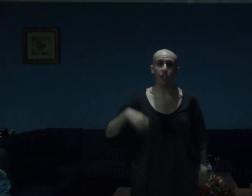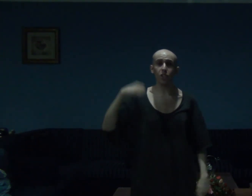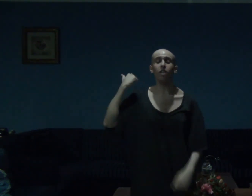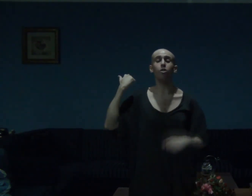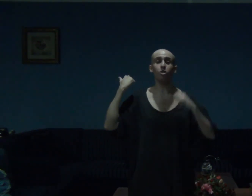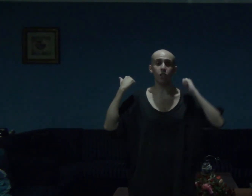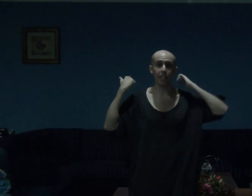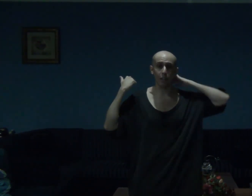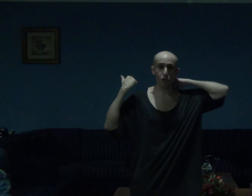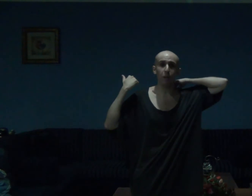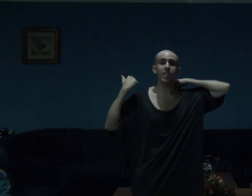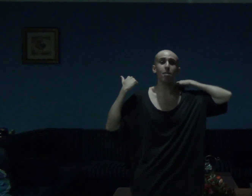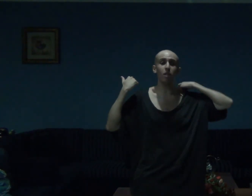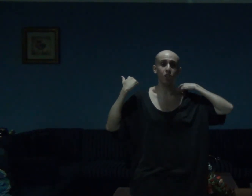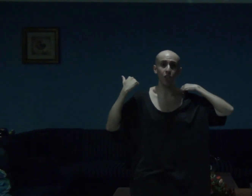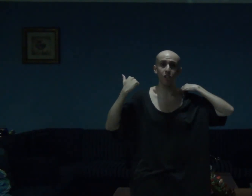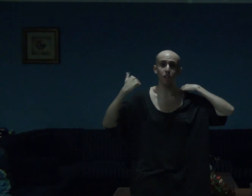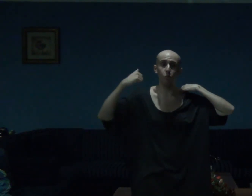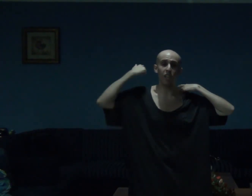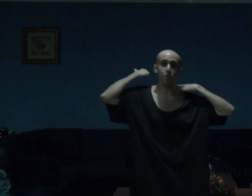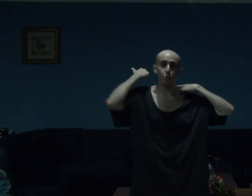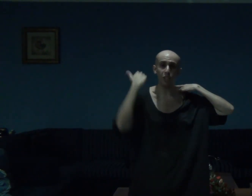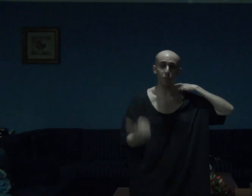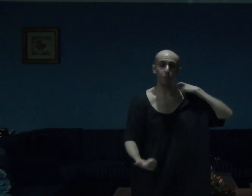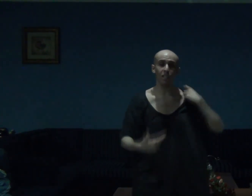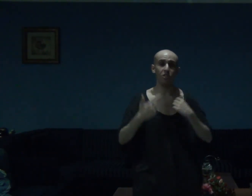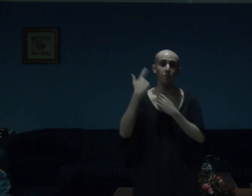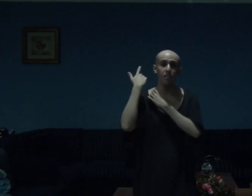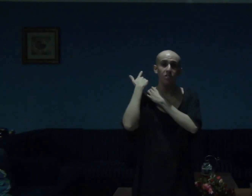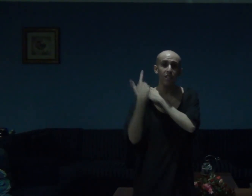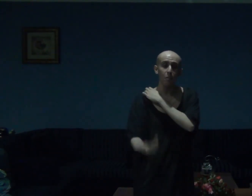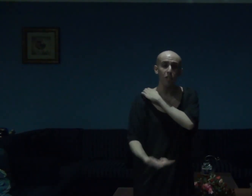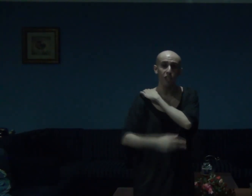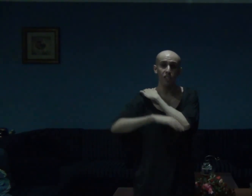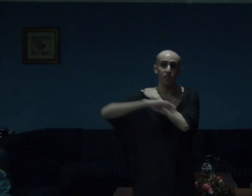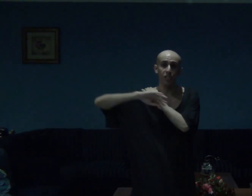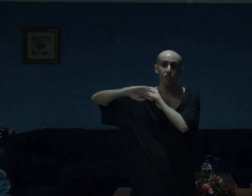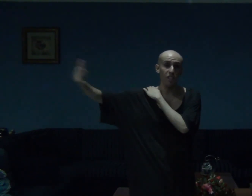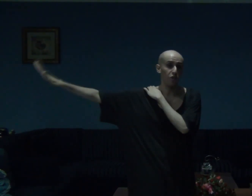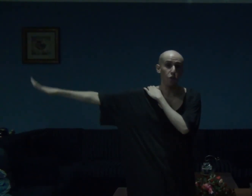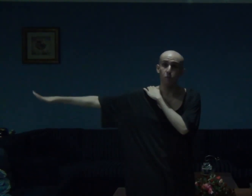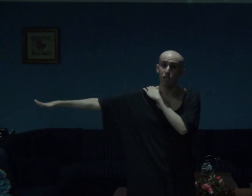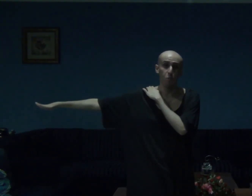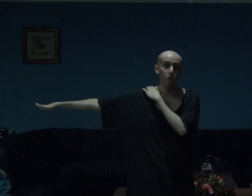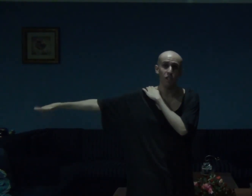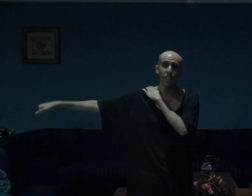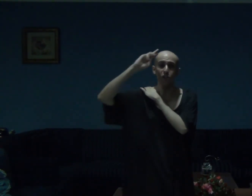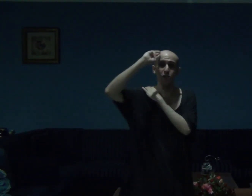and do check out my gaming channel where I do Let's Play series, gaming content, and so much more. Until